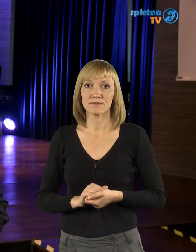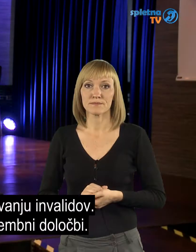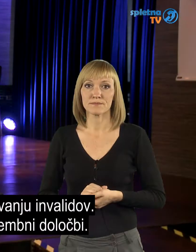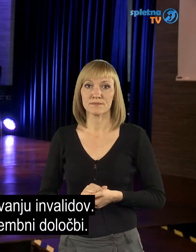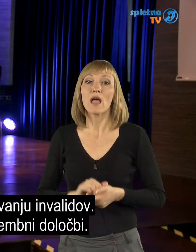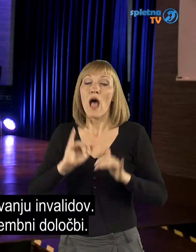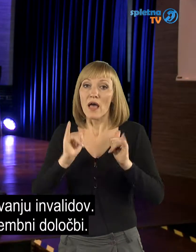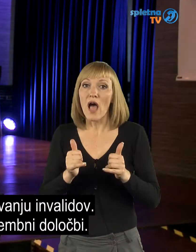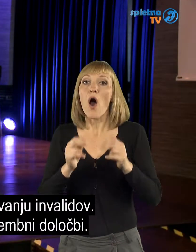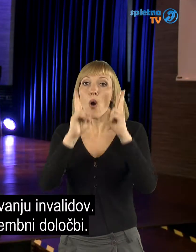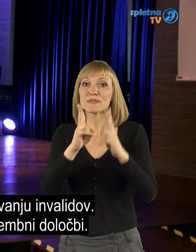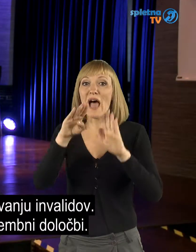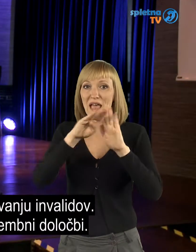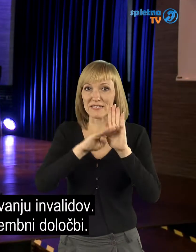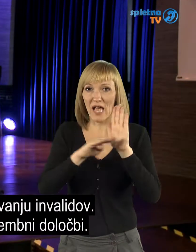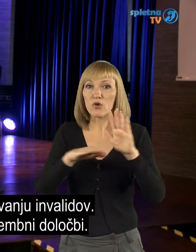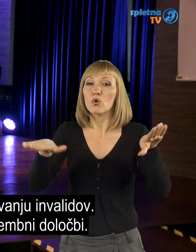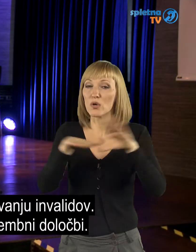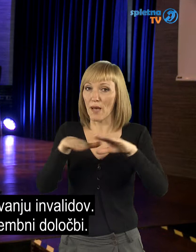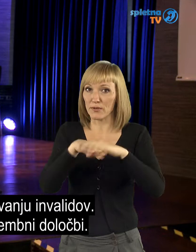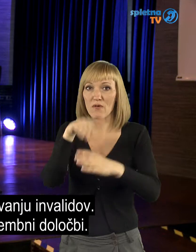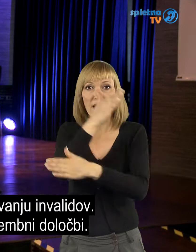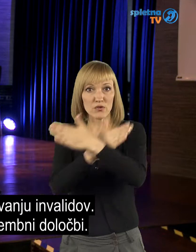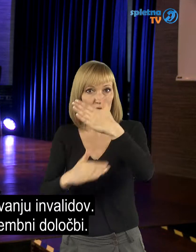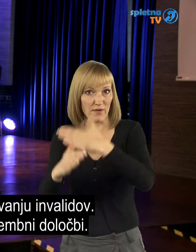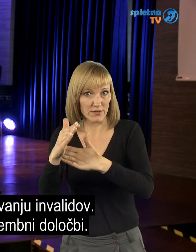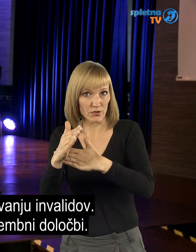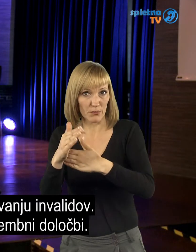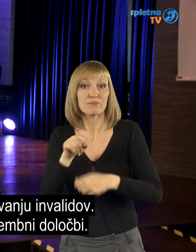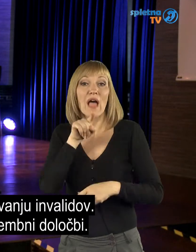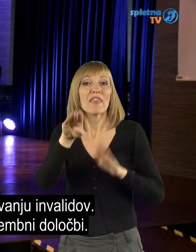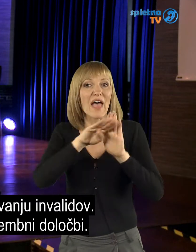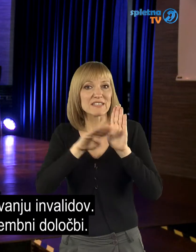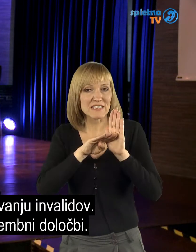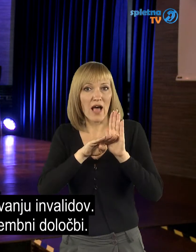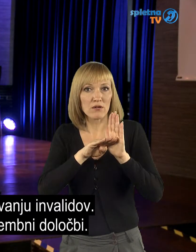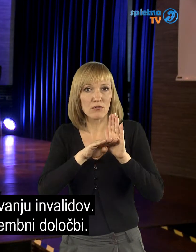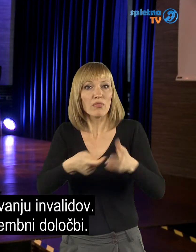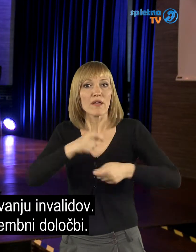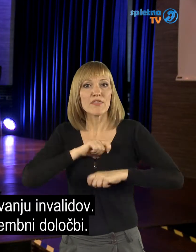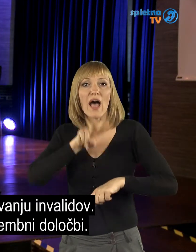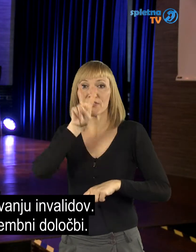There is a general law about work and disability. The law says that